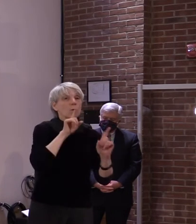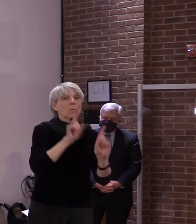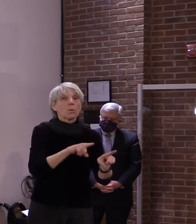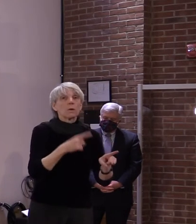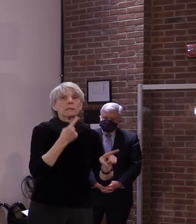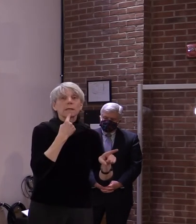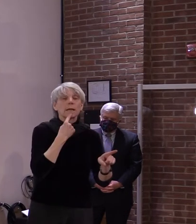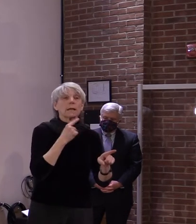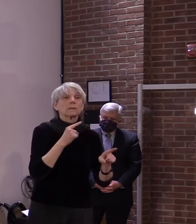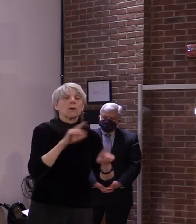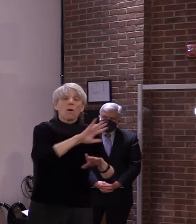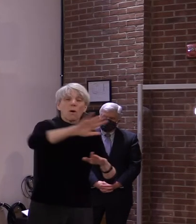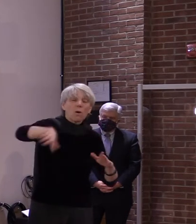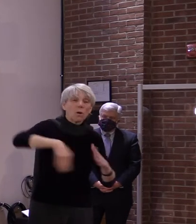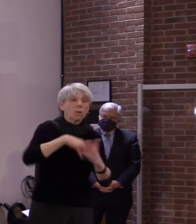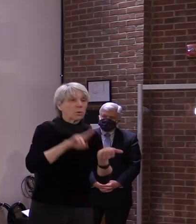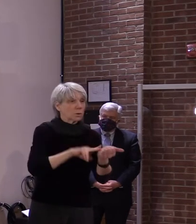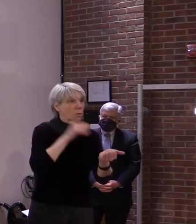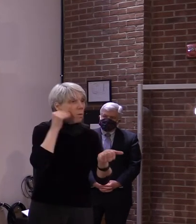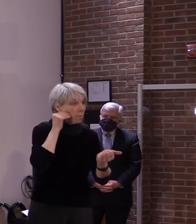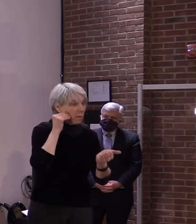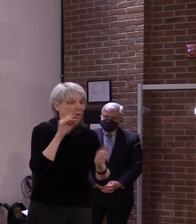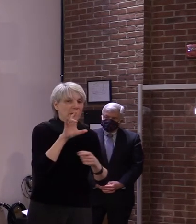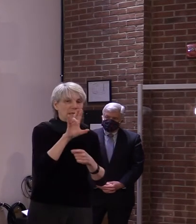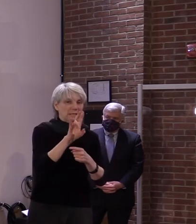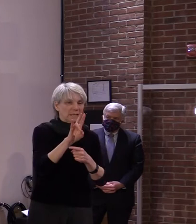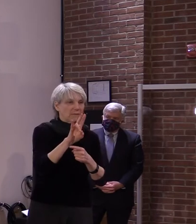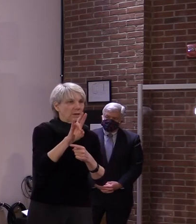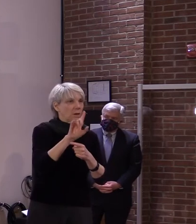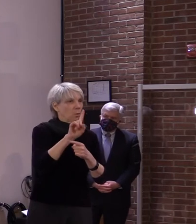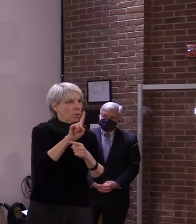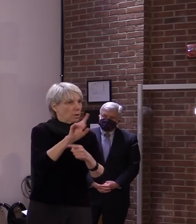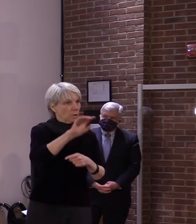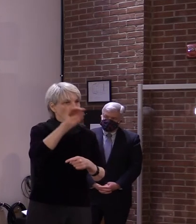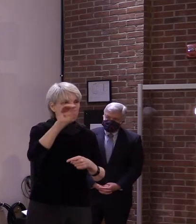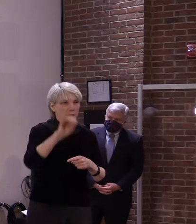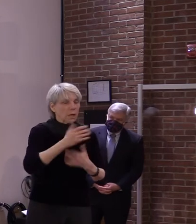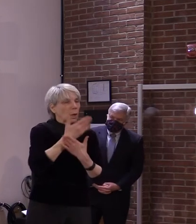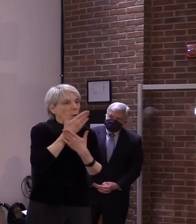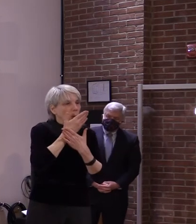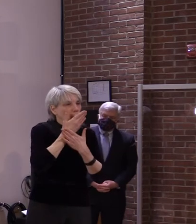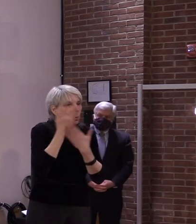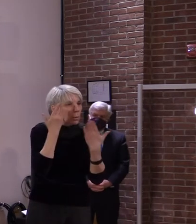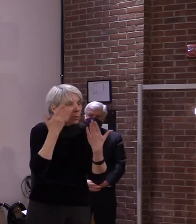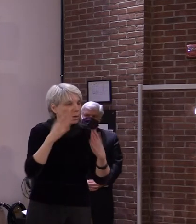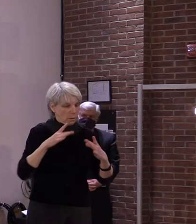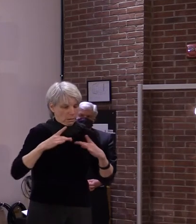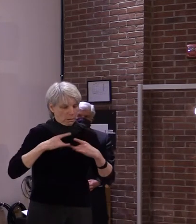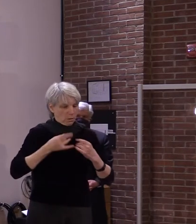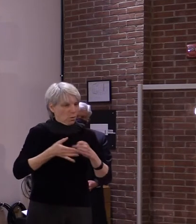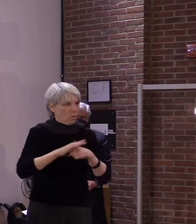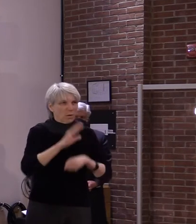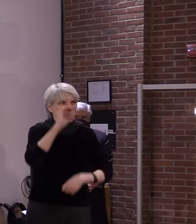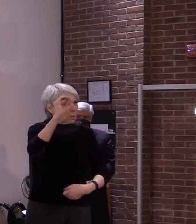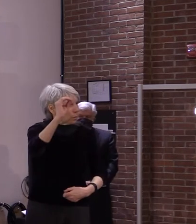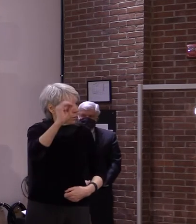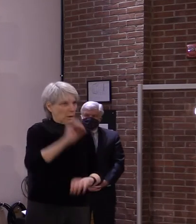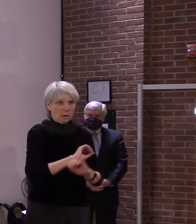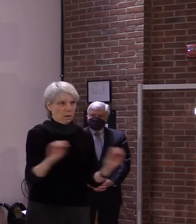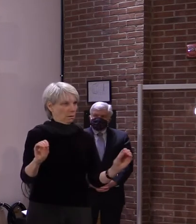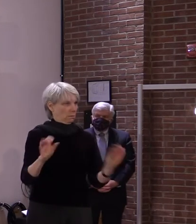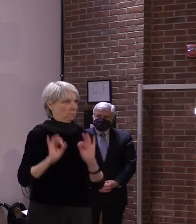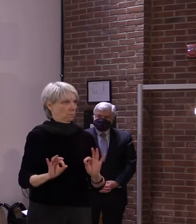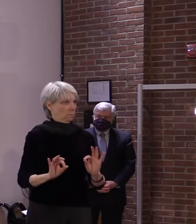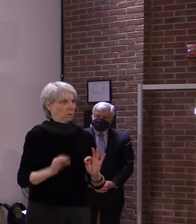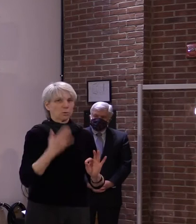long-term care facilities have not had an outbreak or seen any cases of covet 19. there was a